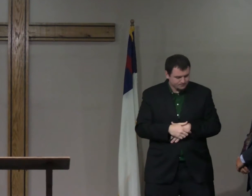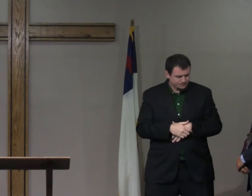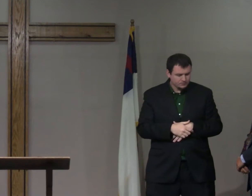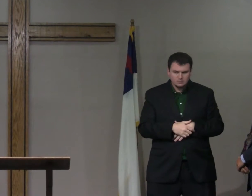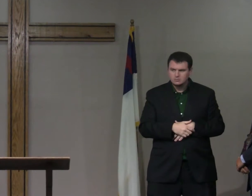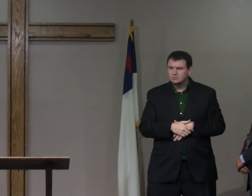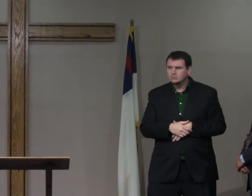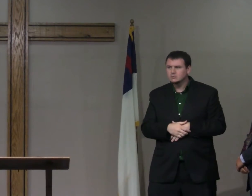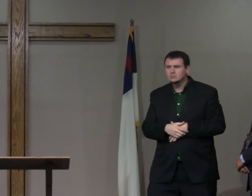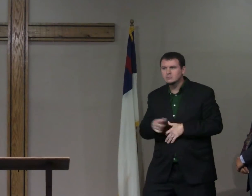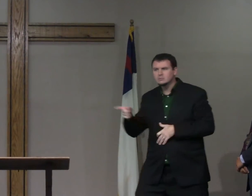faithfully.